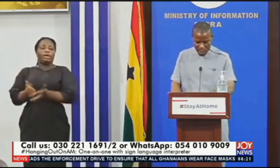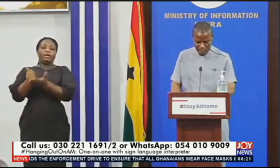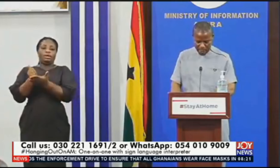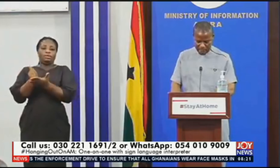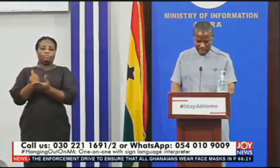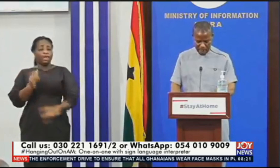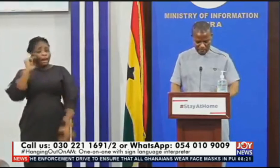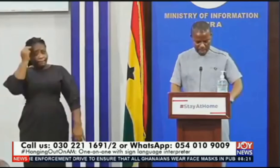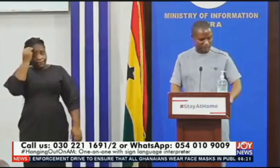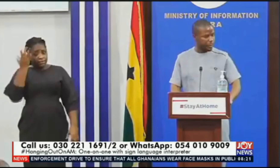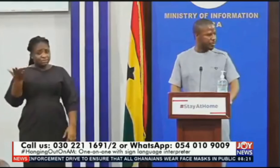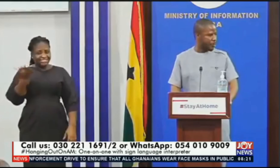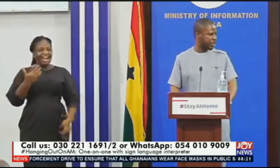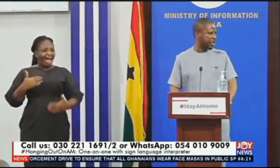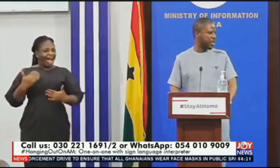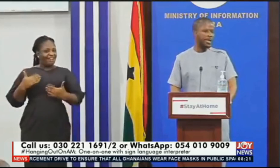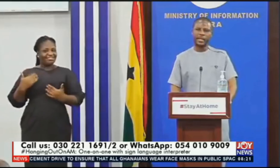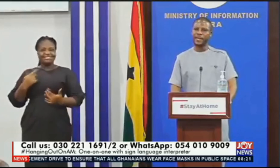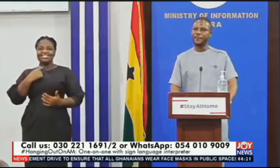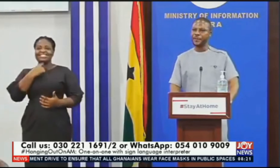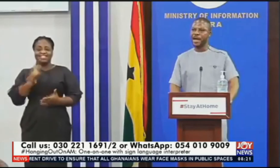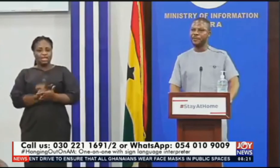see, and already the phone.